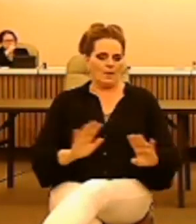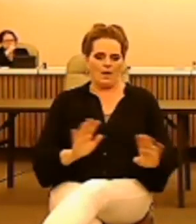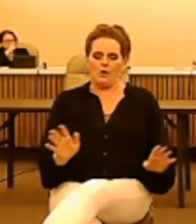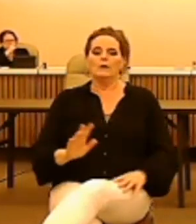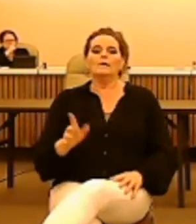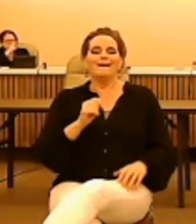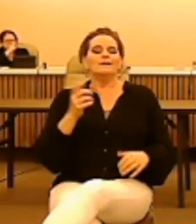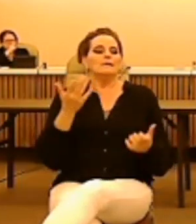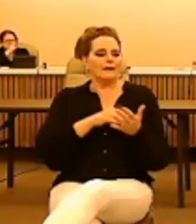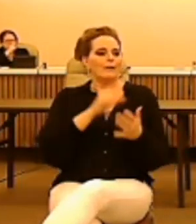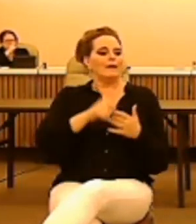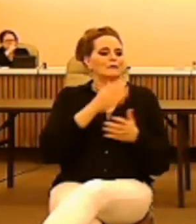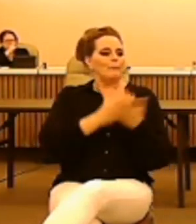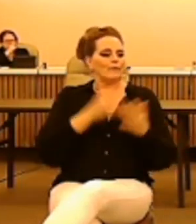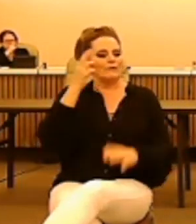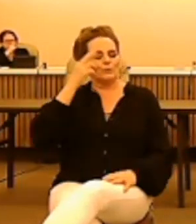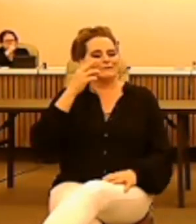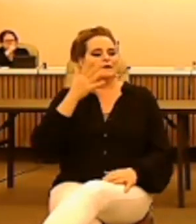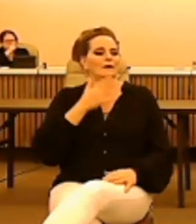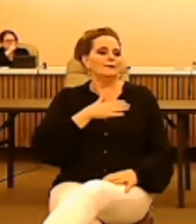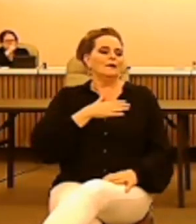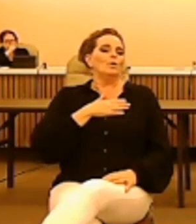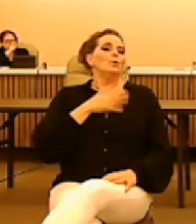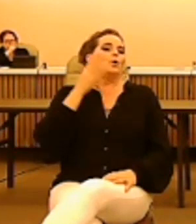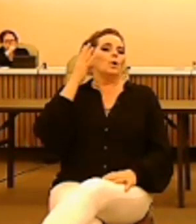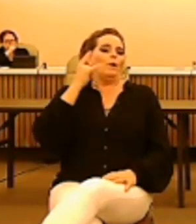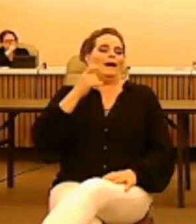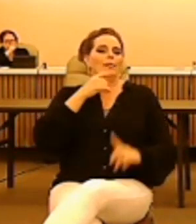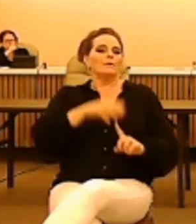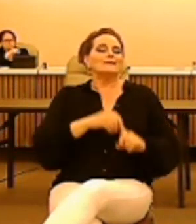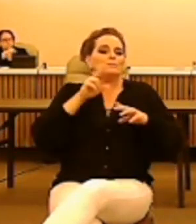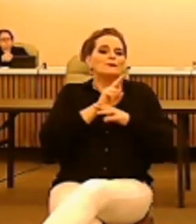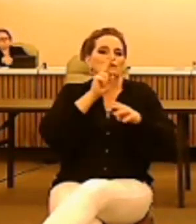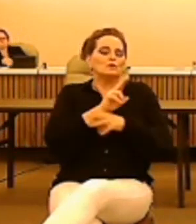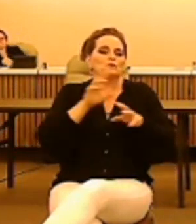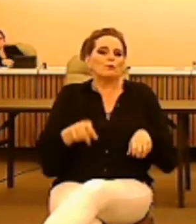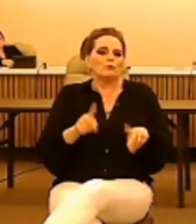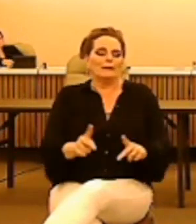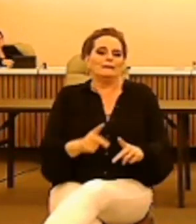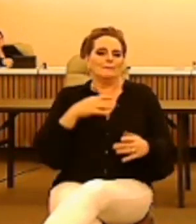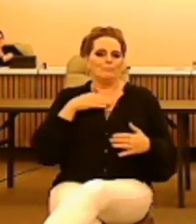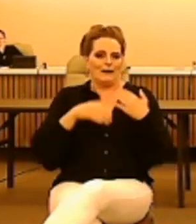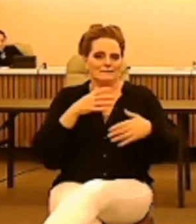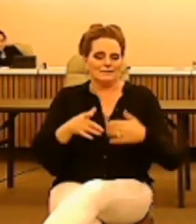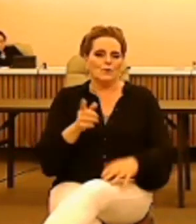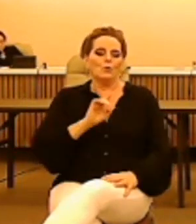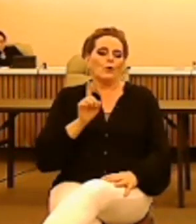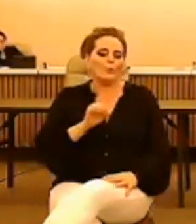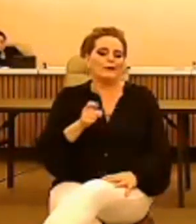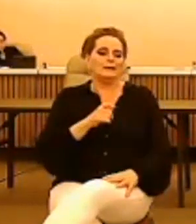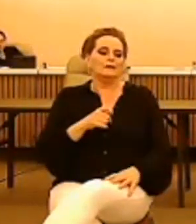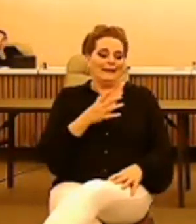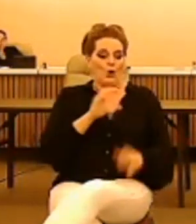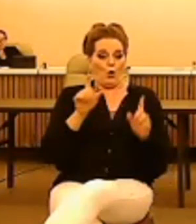But that's, again, part of why there is a special use permit process where we basically, and a